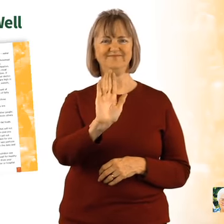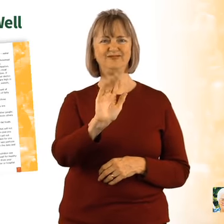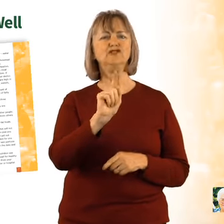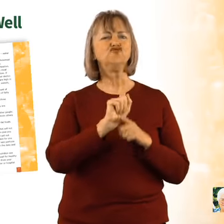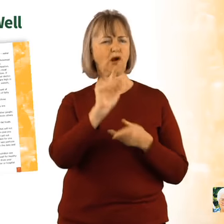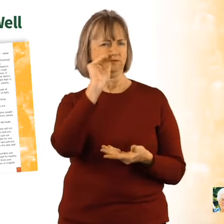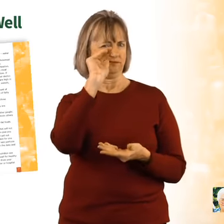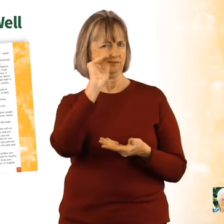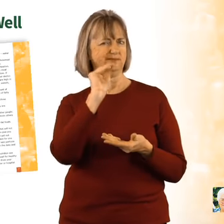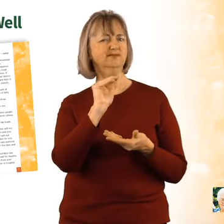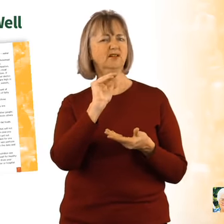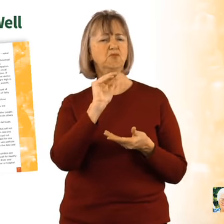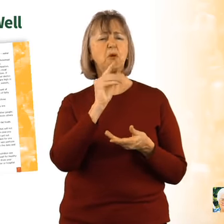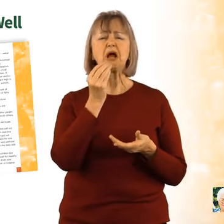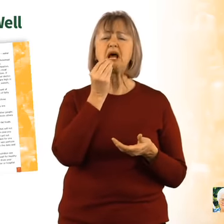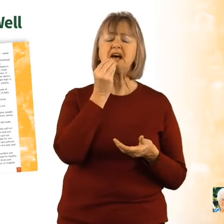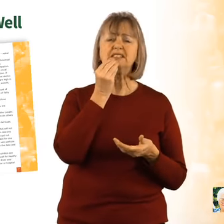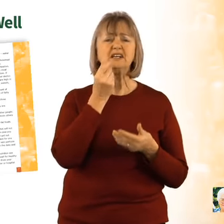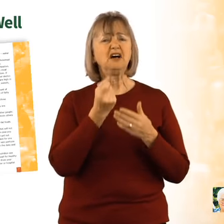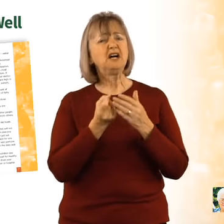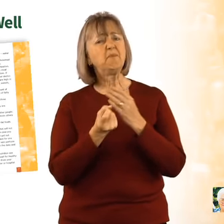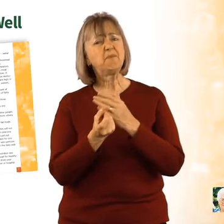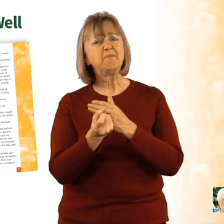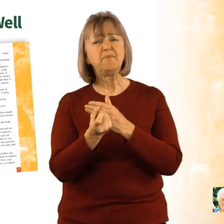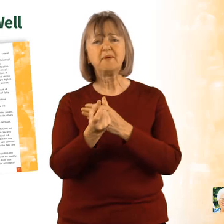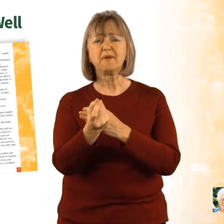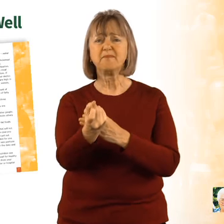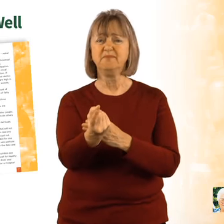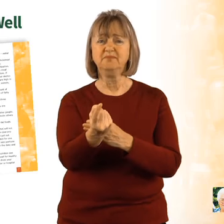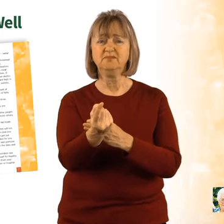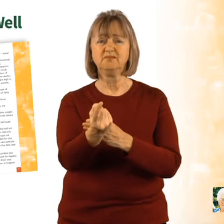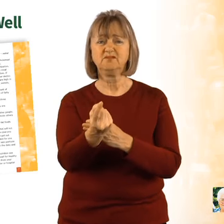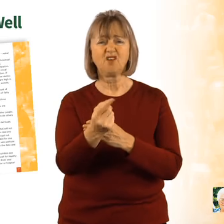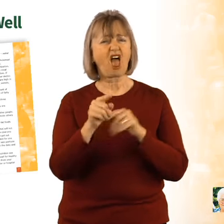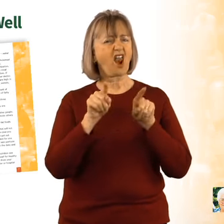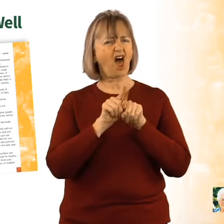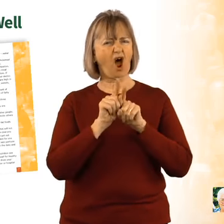cakes, biscuits, jams, sweets, fried foods.